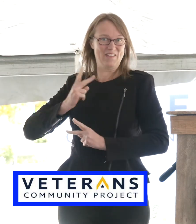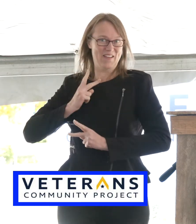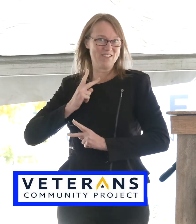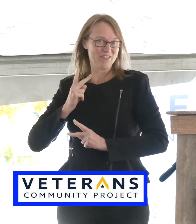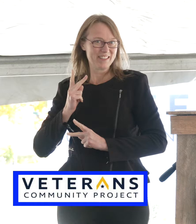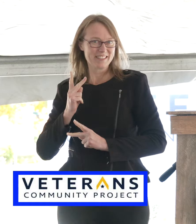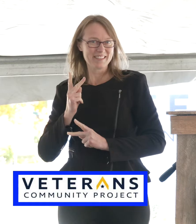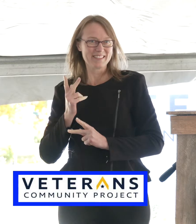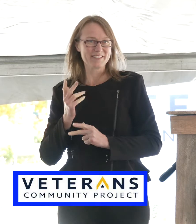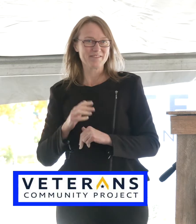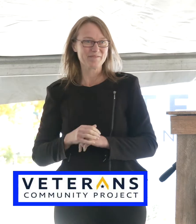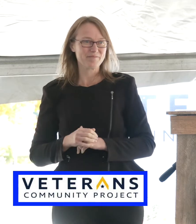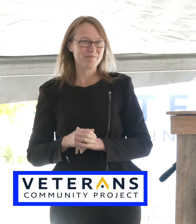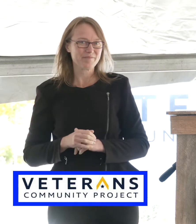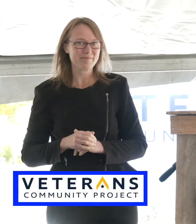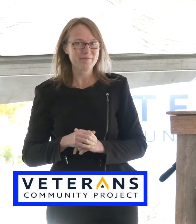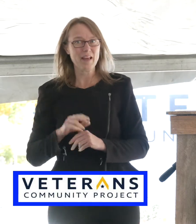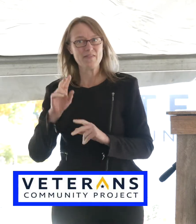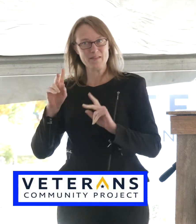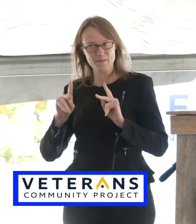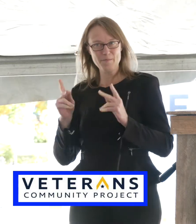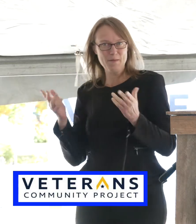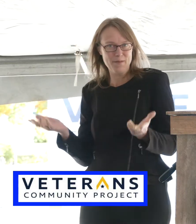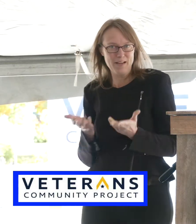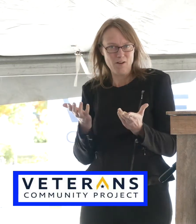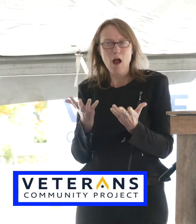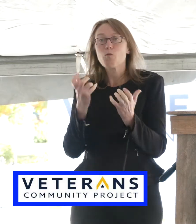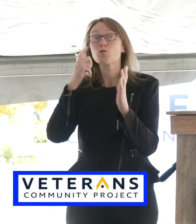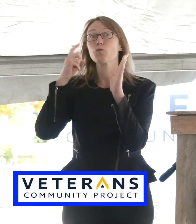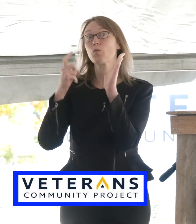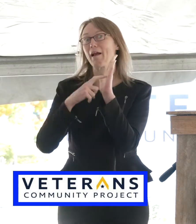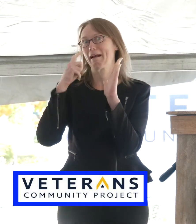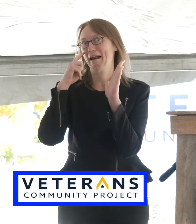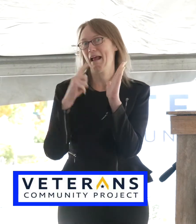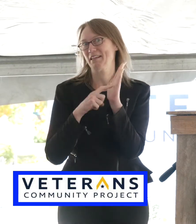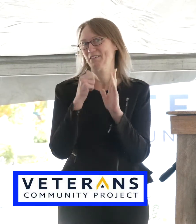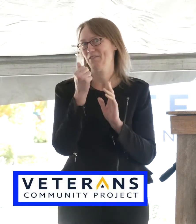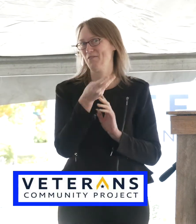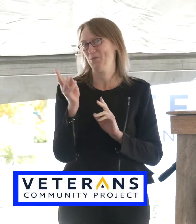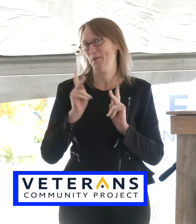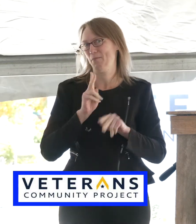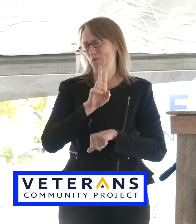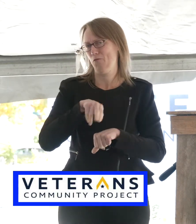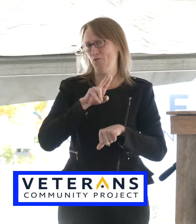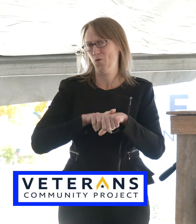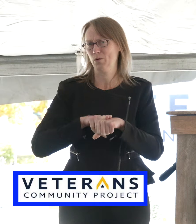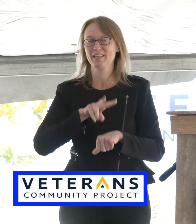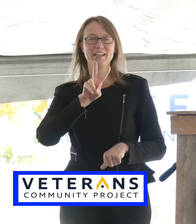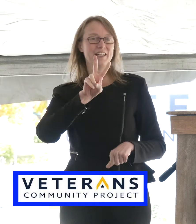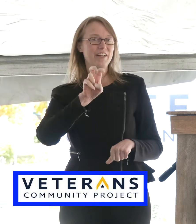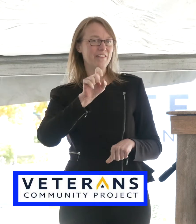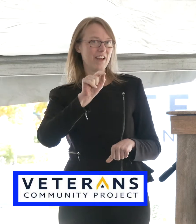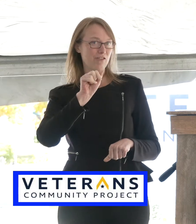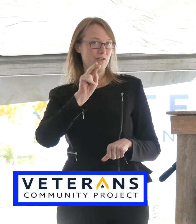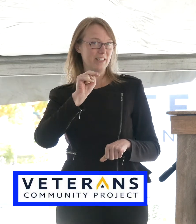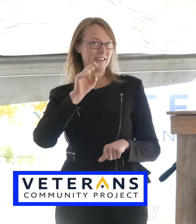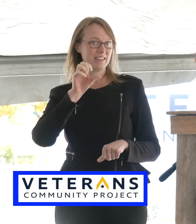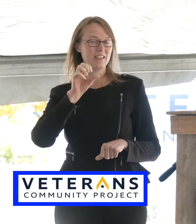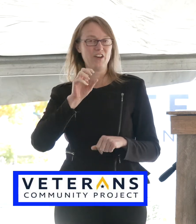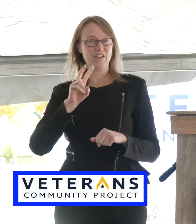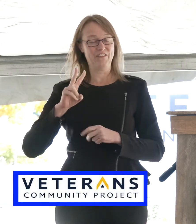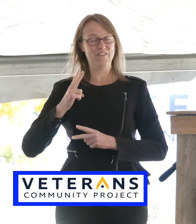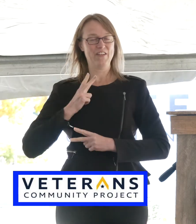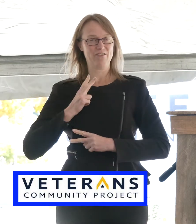about. So I would like to recognize a few folks, of course. Veterans Community Project, Jason